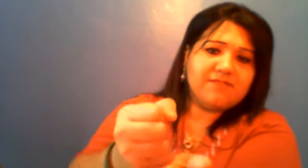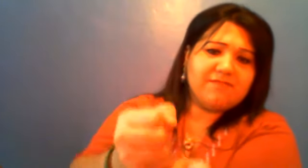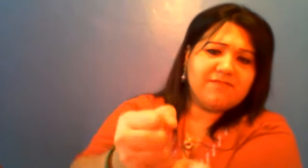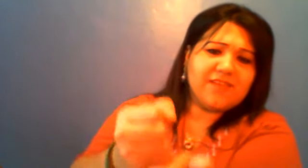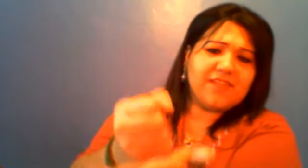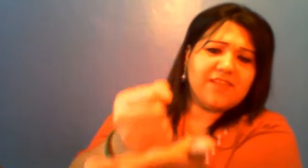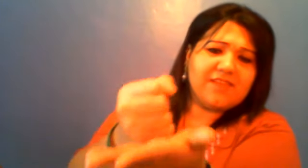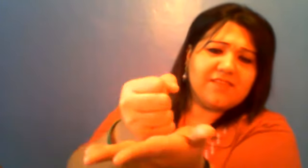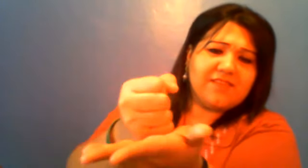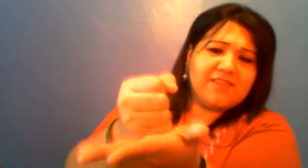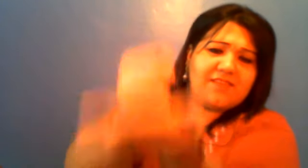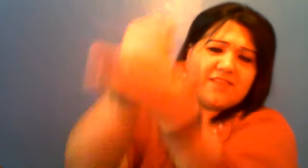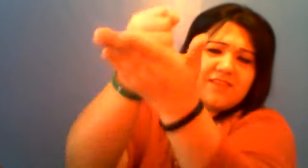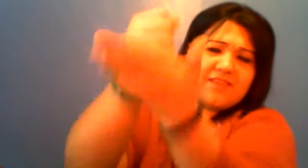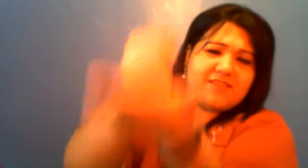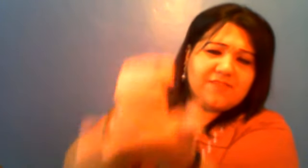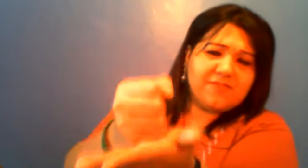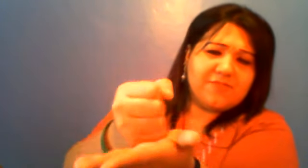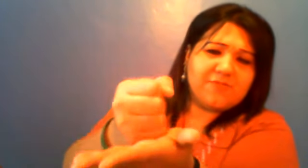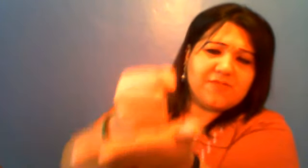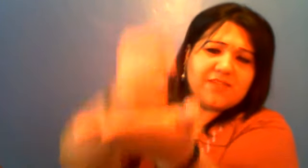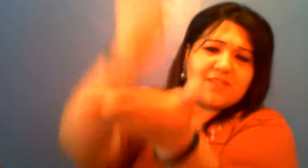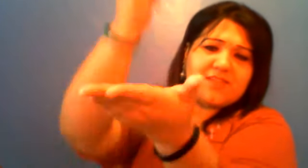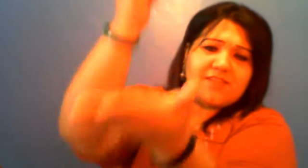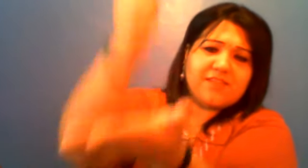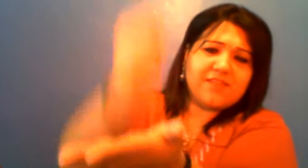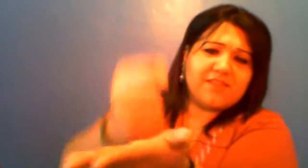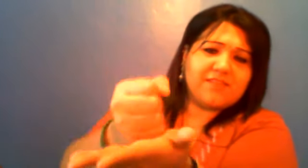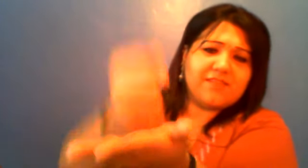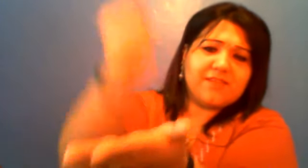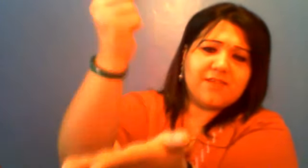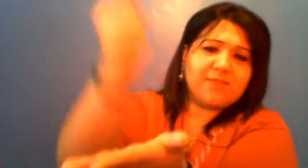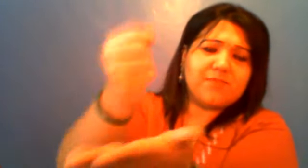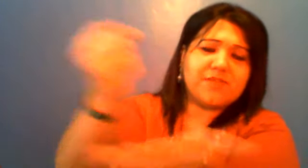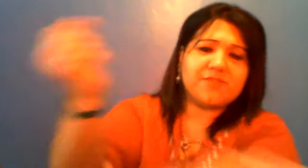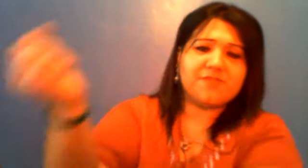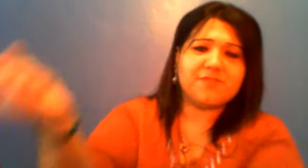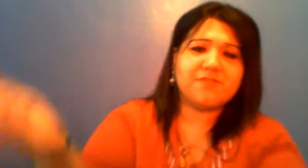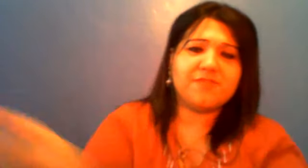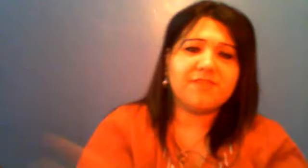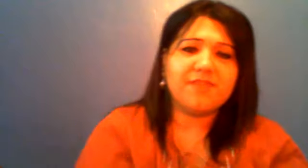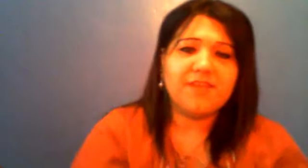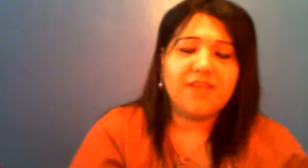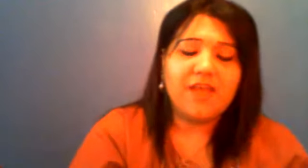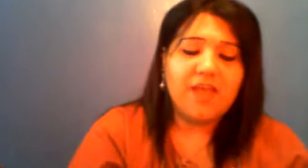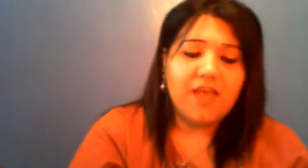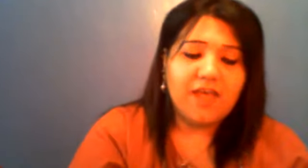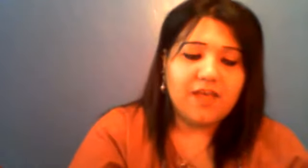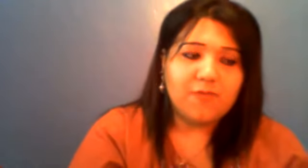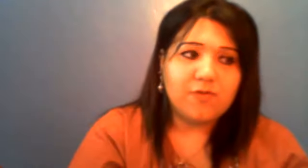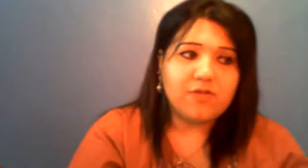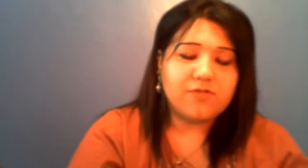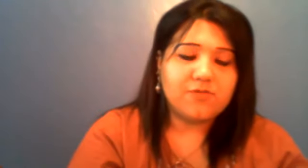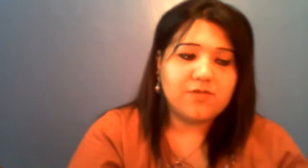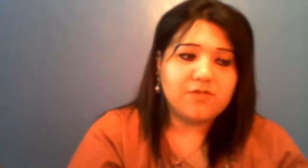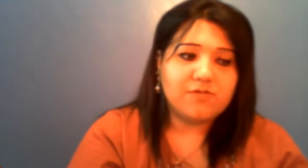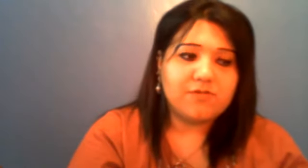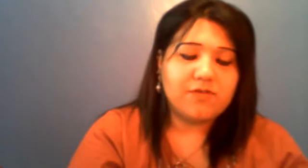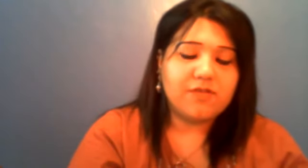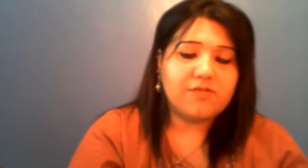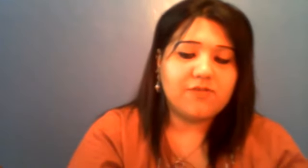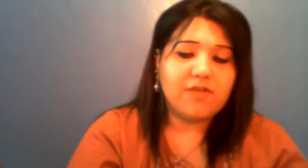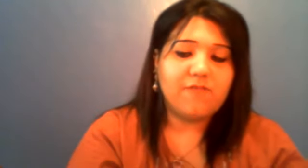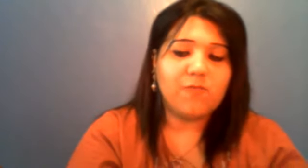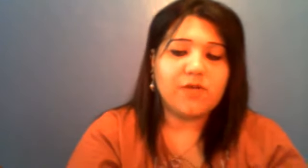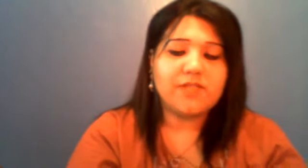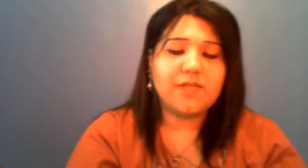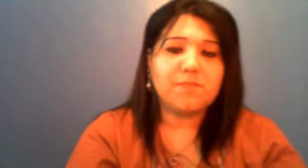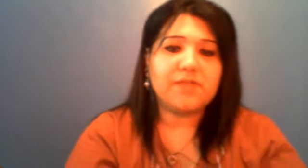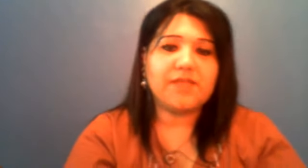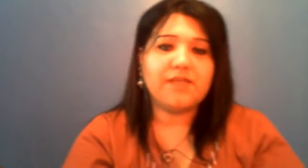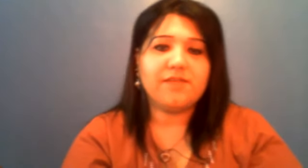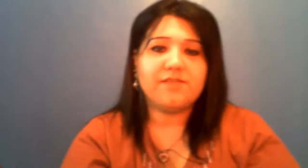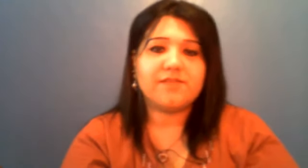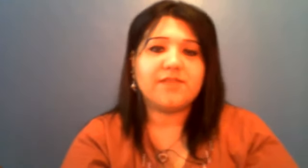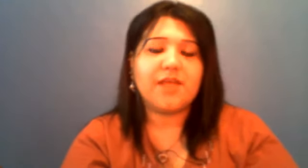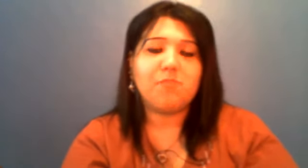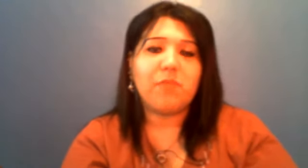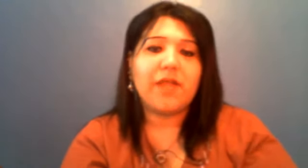I think it's like this, or like this. I'm not sure. What else do I know? So, if you wanna say please, like, my